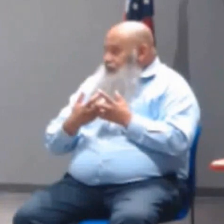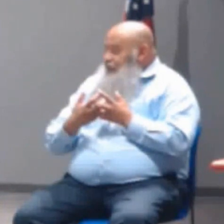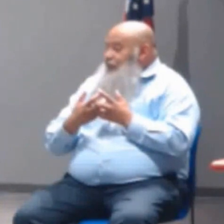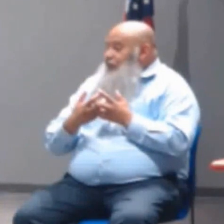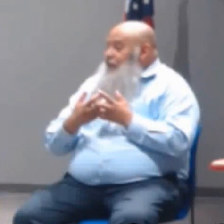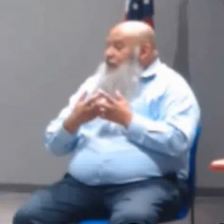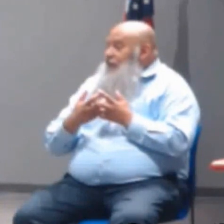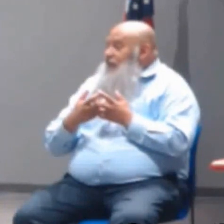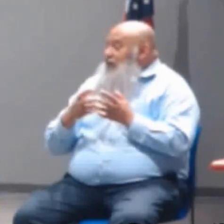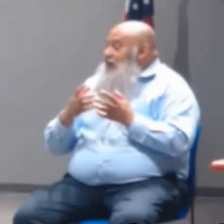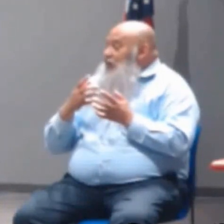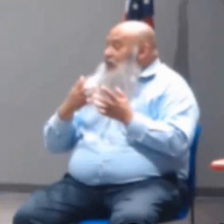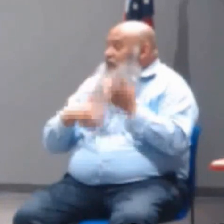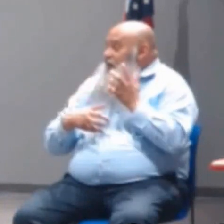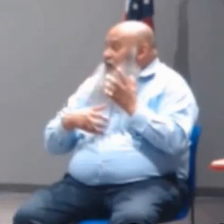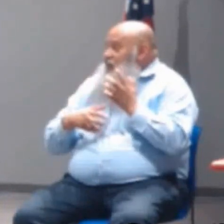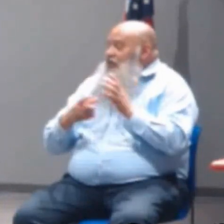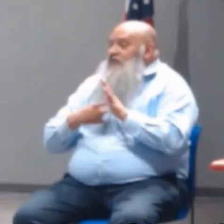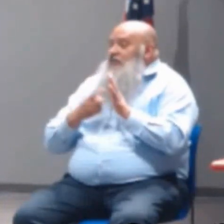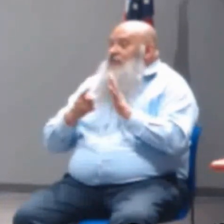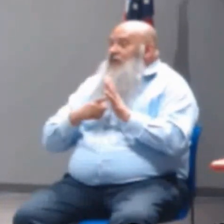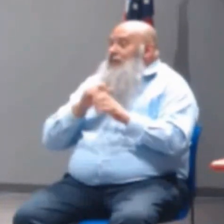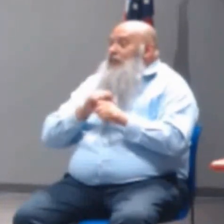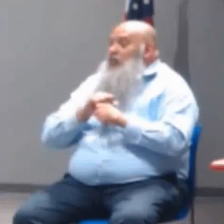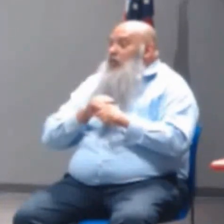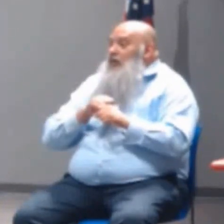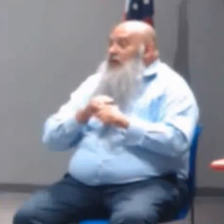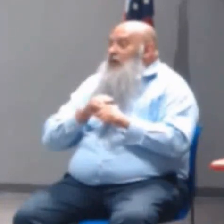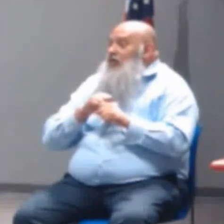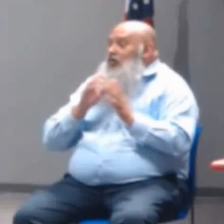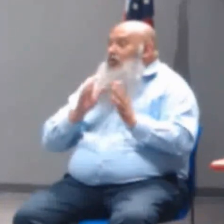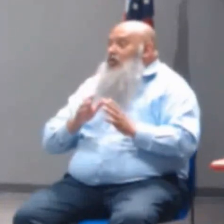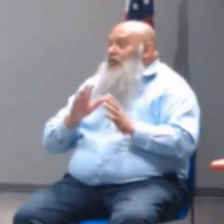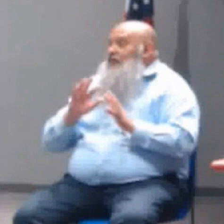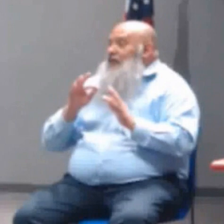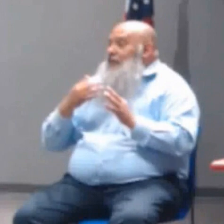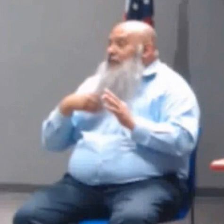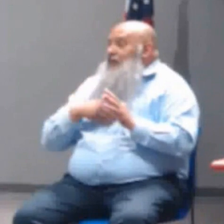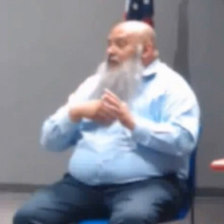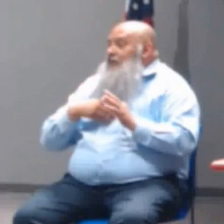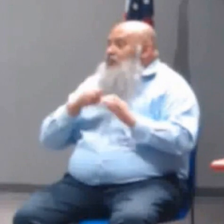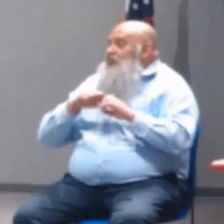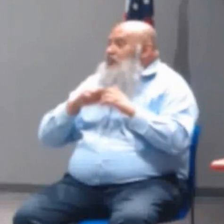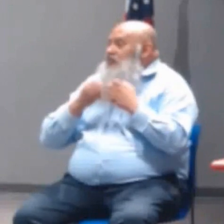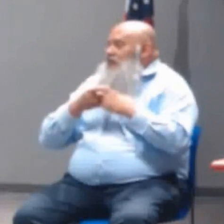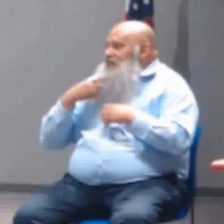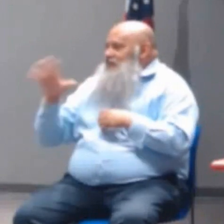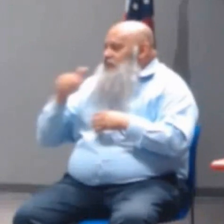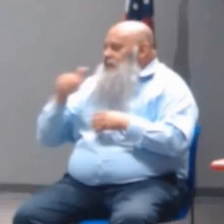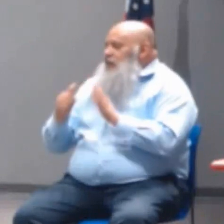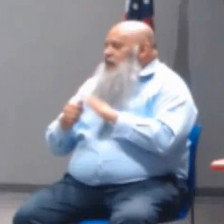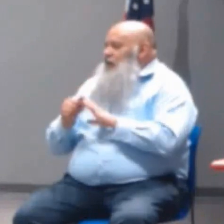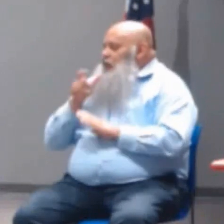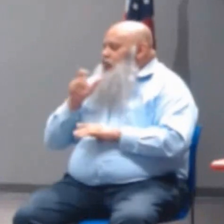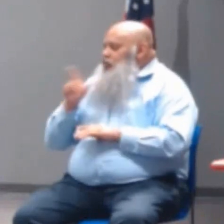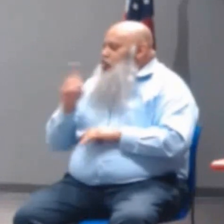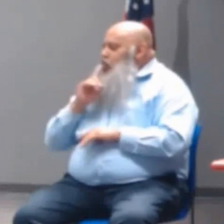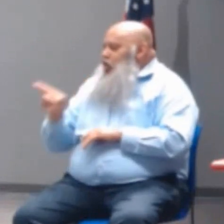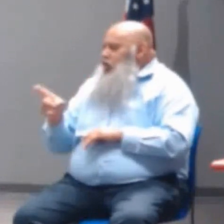whack. Sometimes an employer or a family member or society tells you have to cover up who you are or change who you